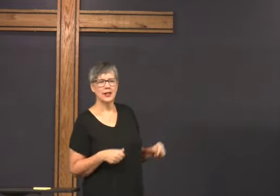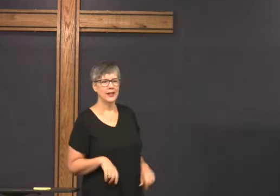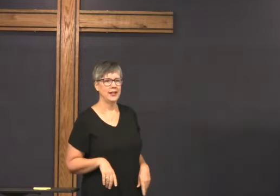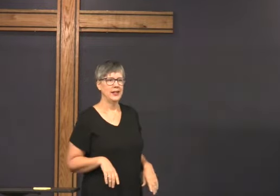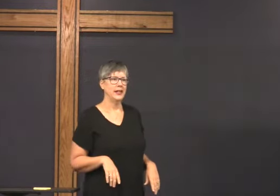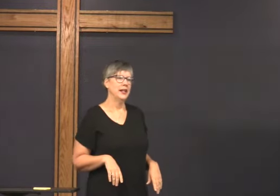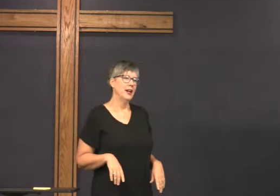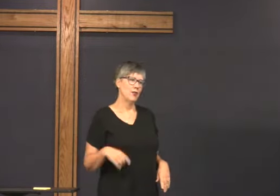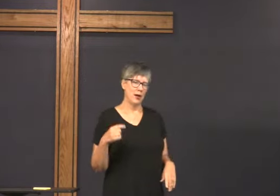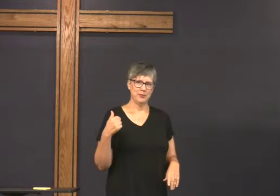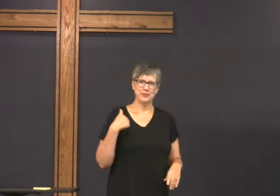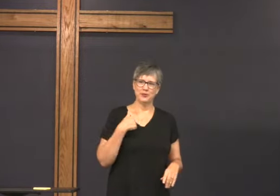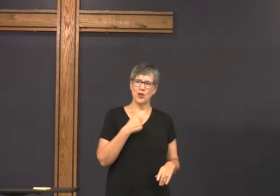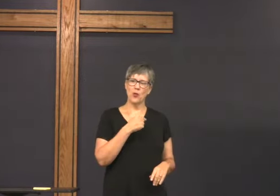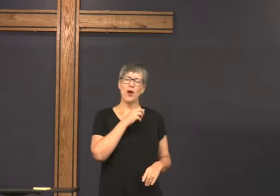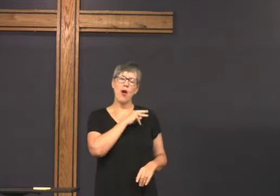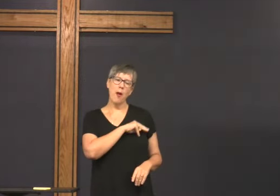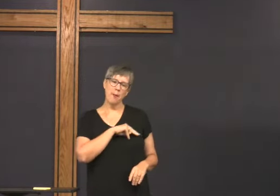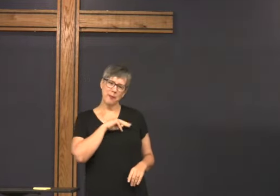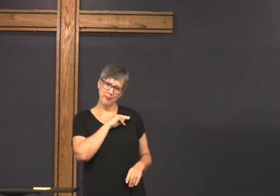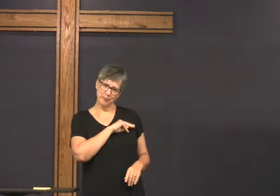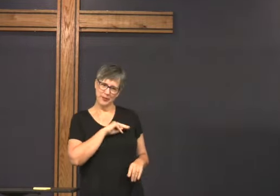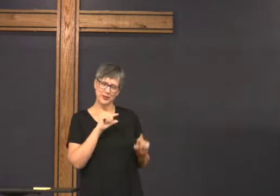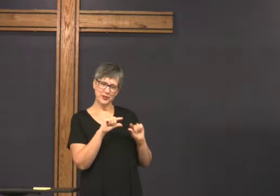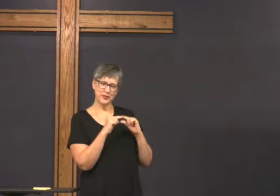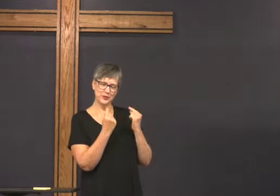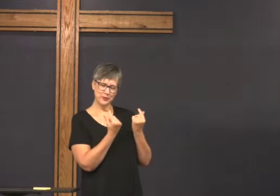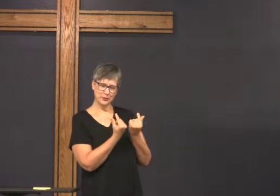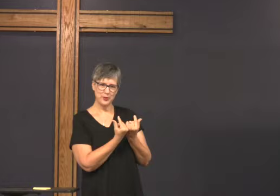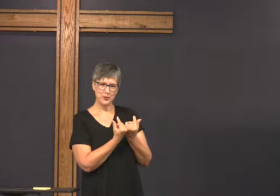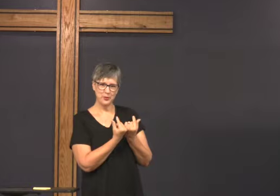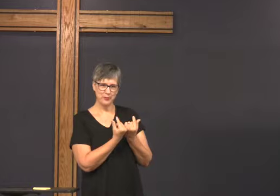Latin Deaf Services? Well, it is a mission group,